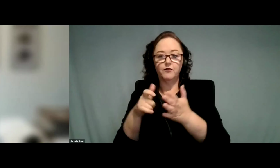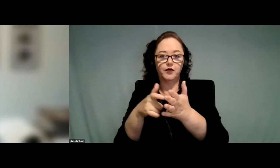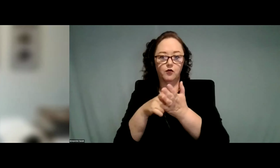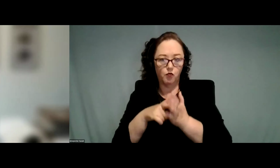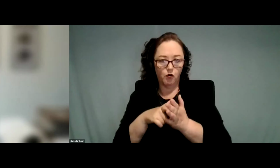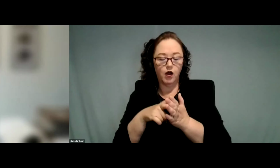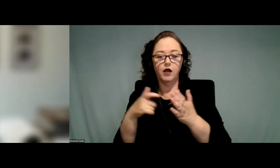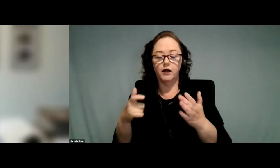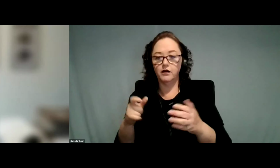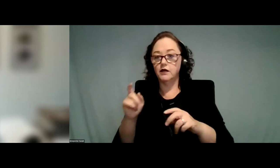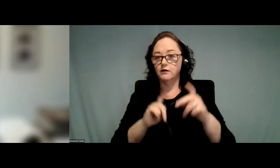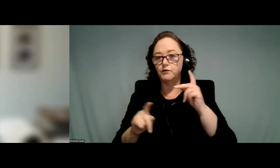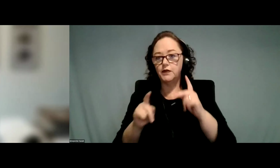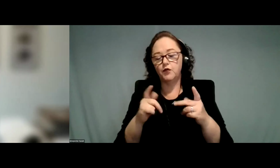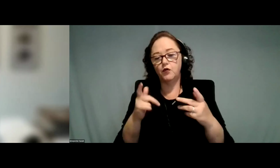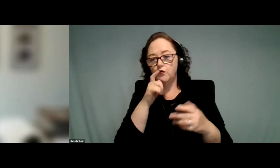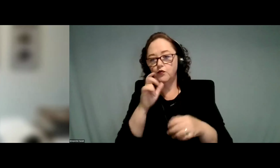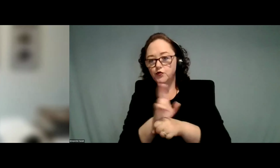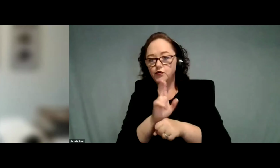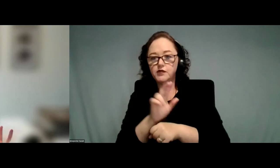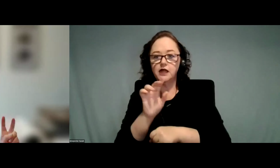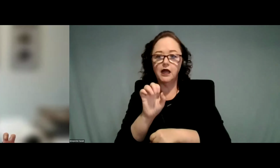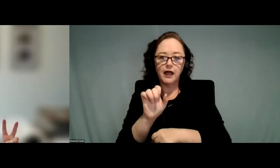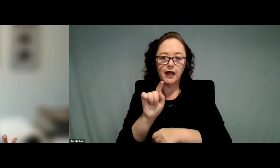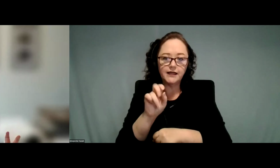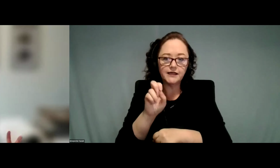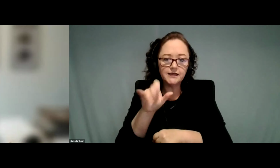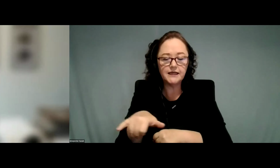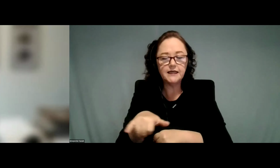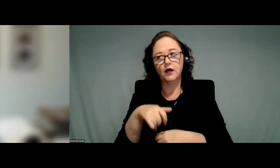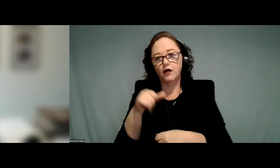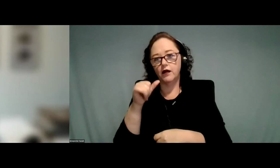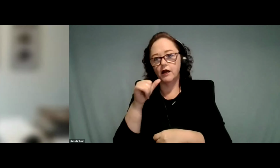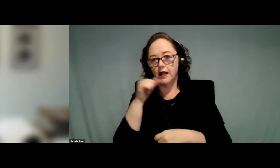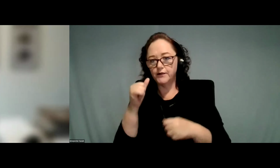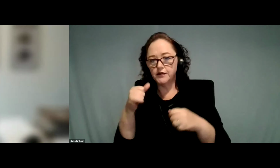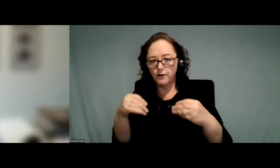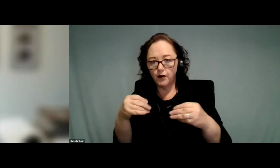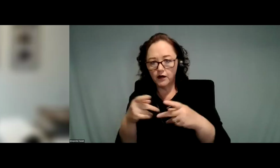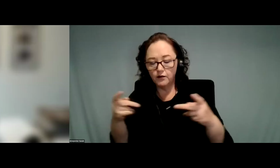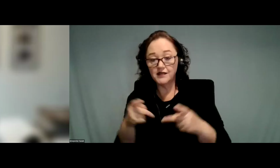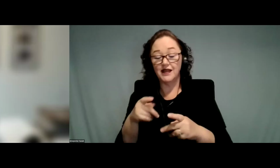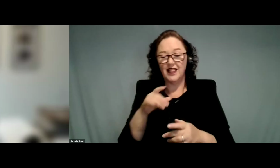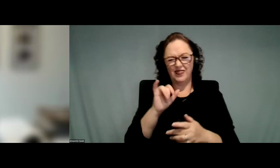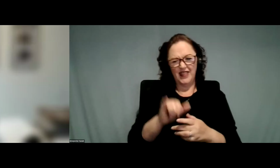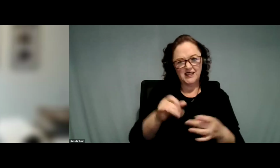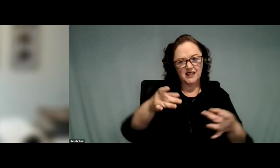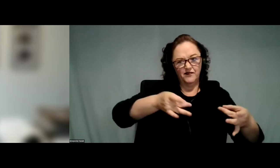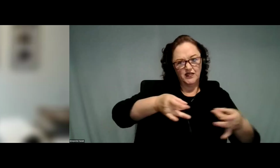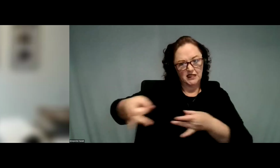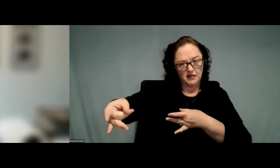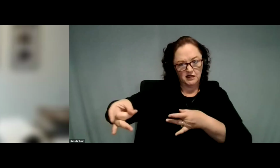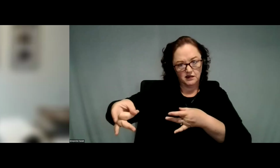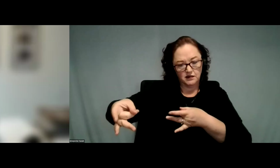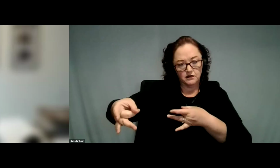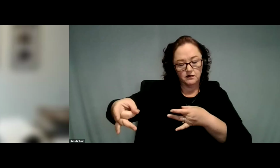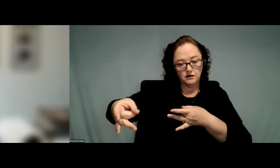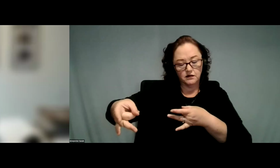Amazon marketplaces of the world, as marketplace facilitators to take on